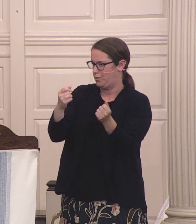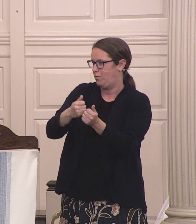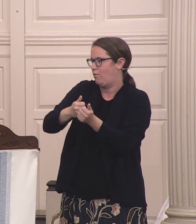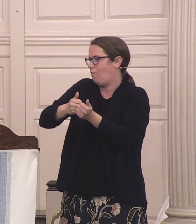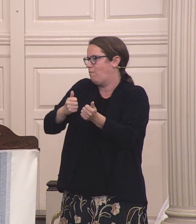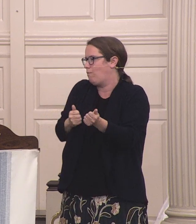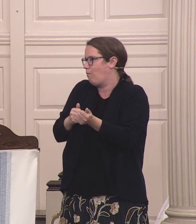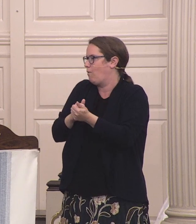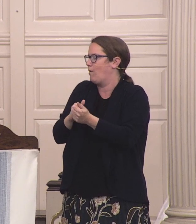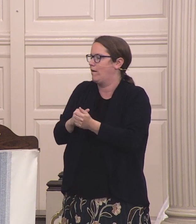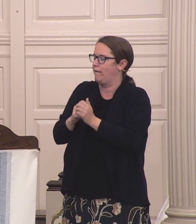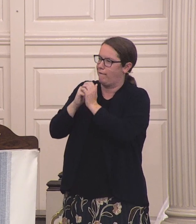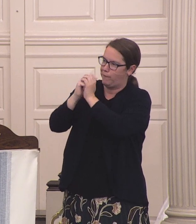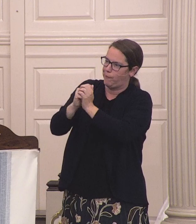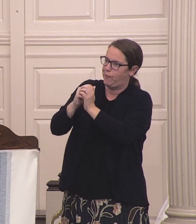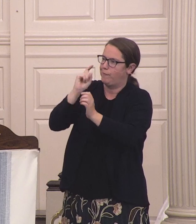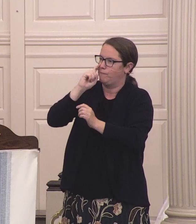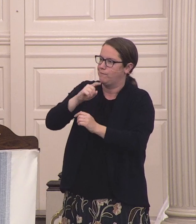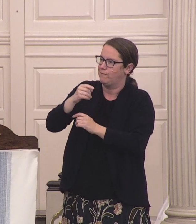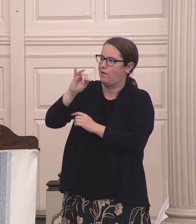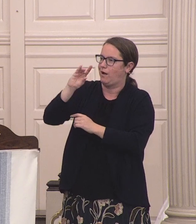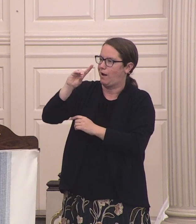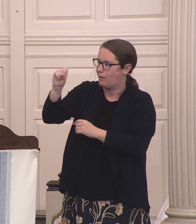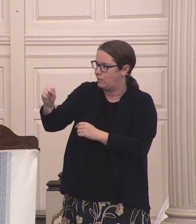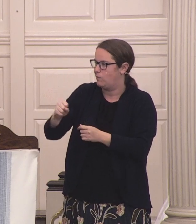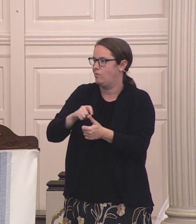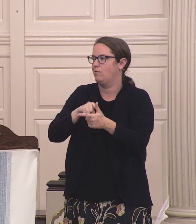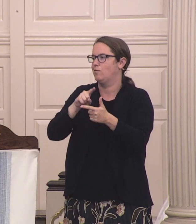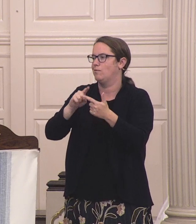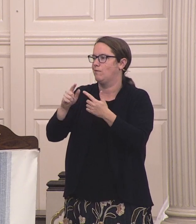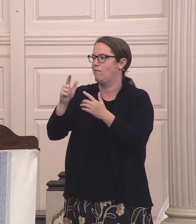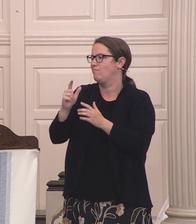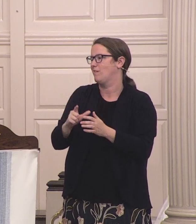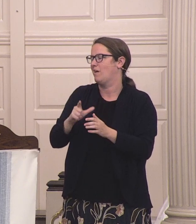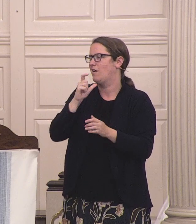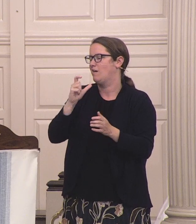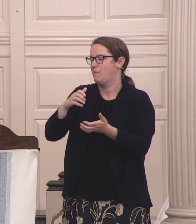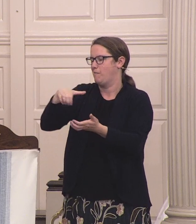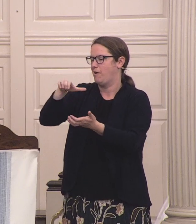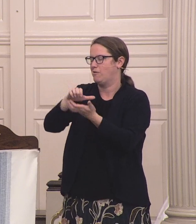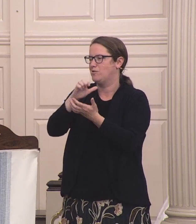marriage, the meat of strangled animals, and blood.